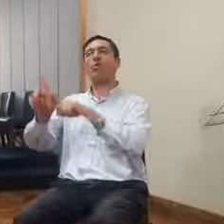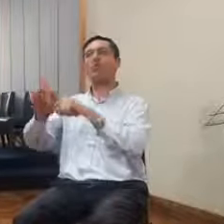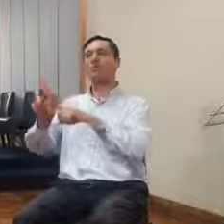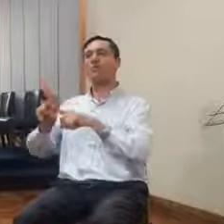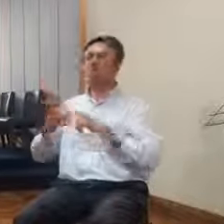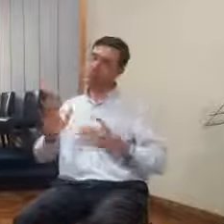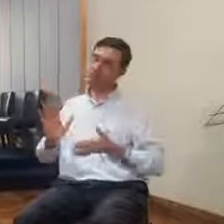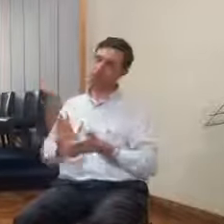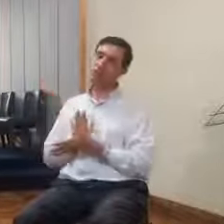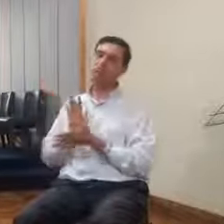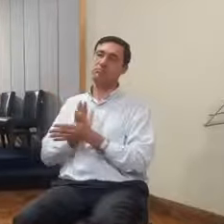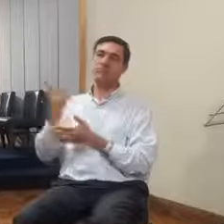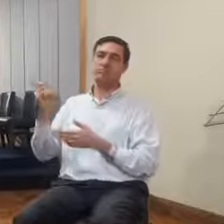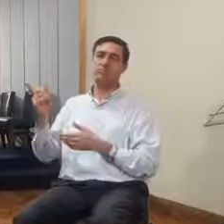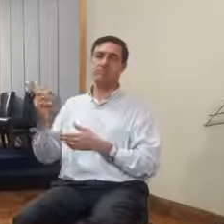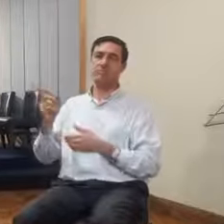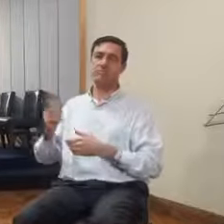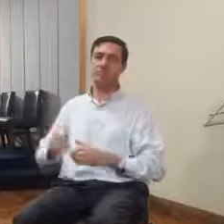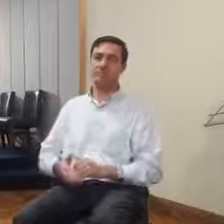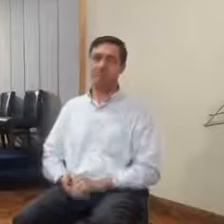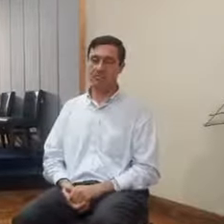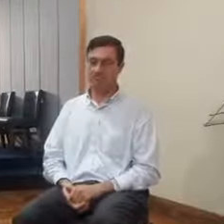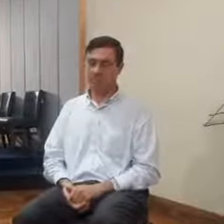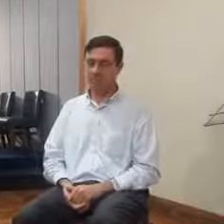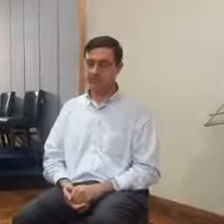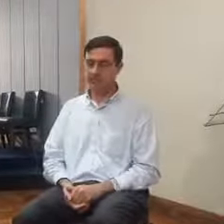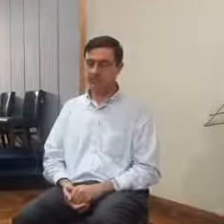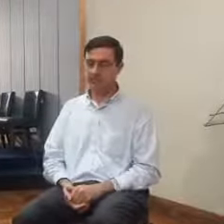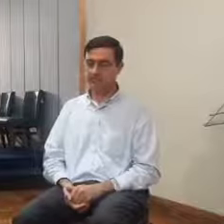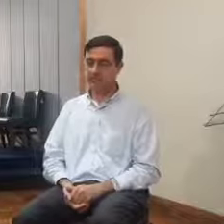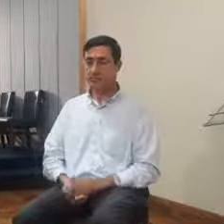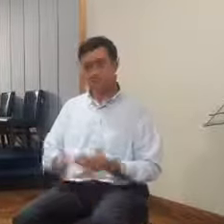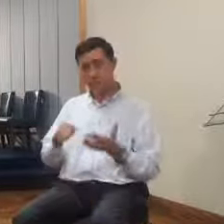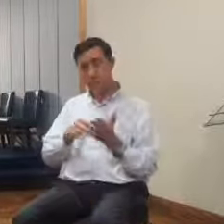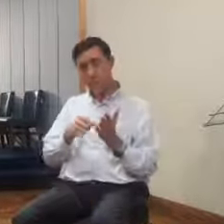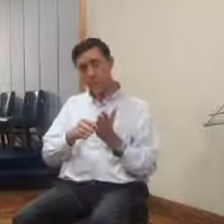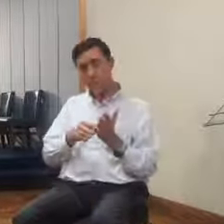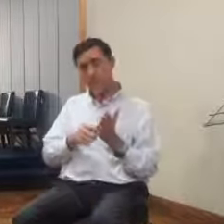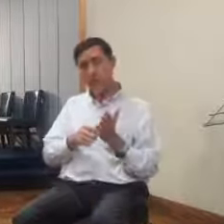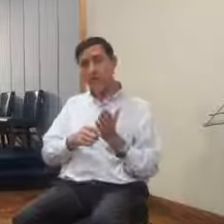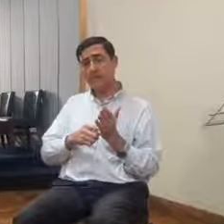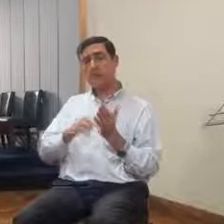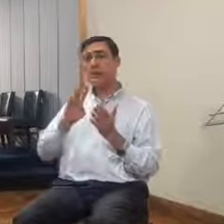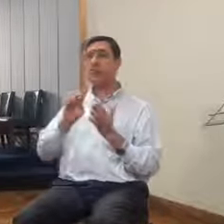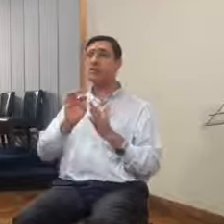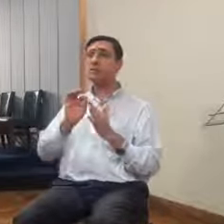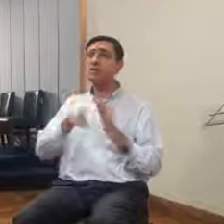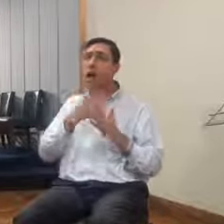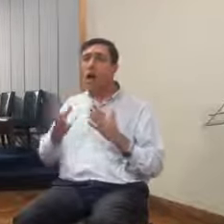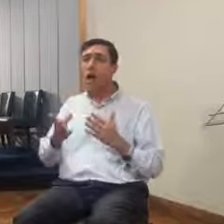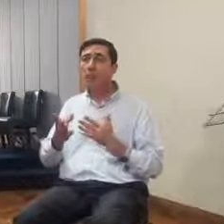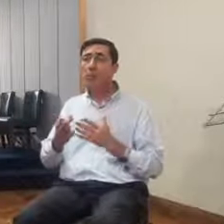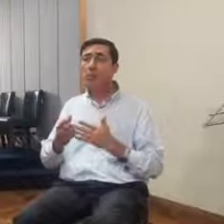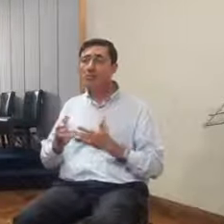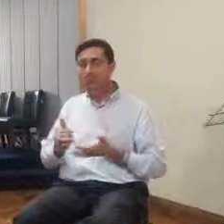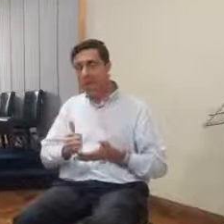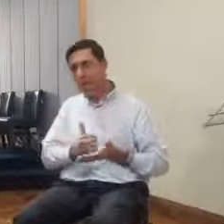having briefly surveyed in the psalm so much to encourage us to trust in Him. And this is real heart